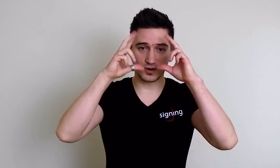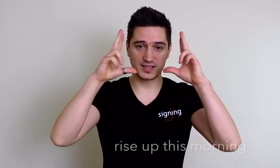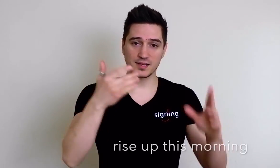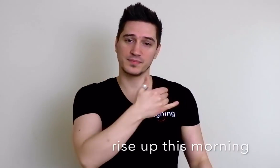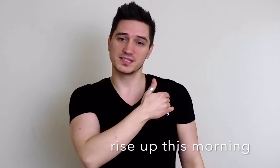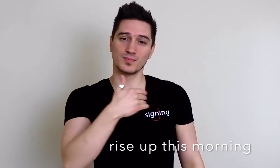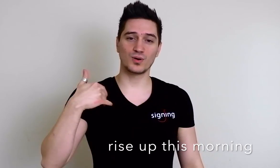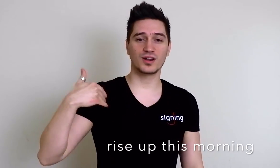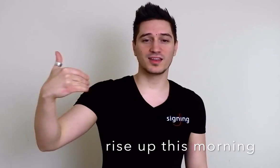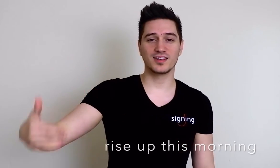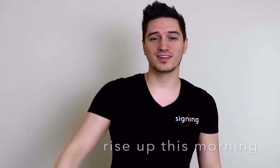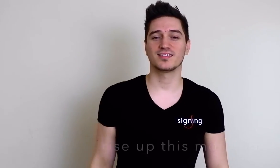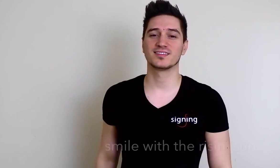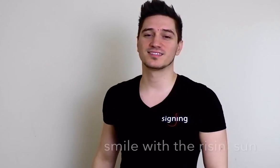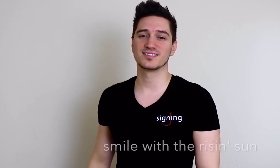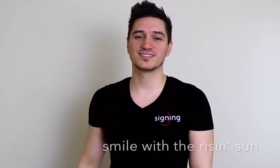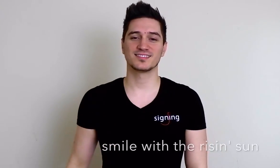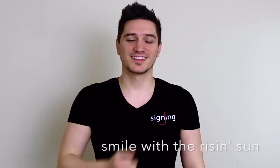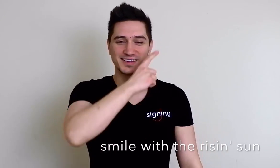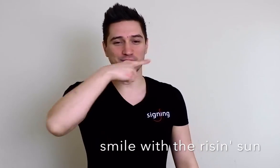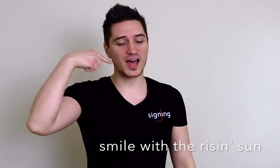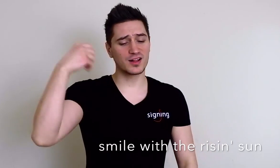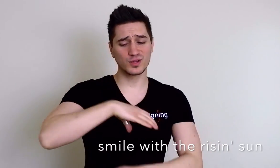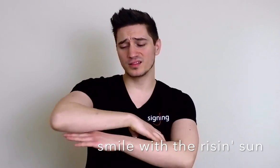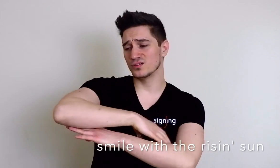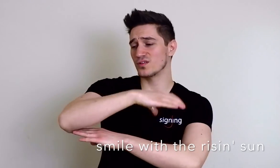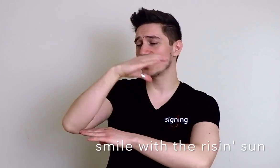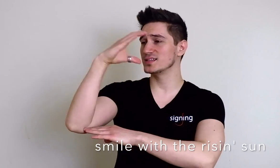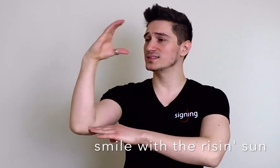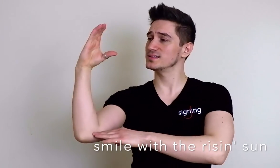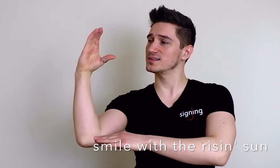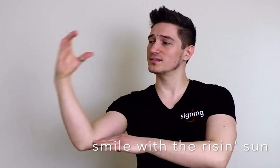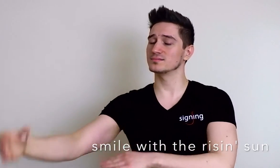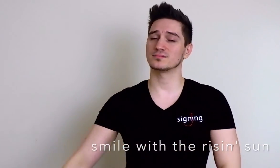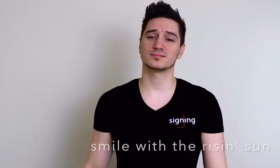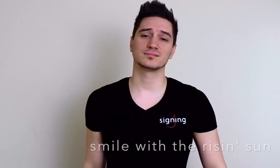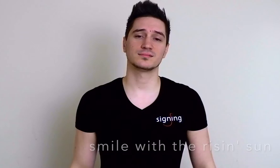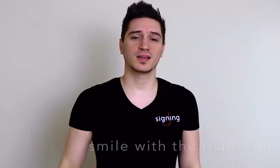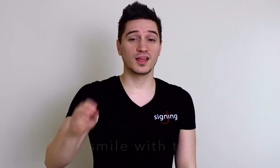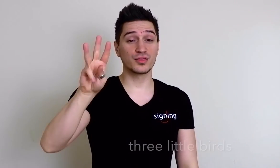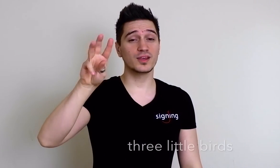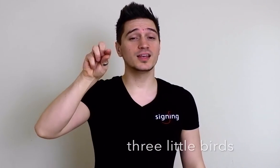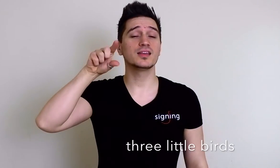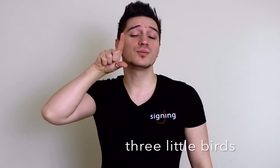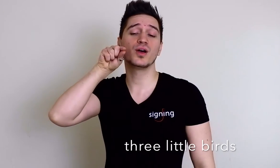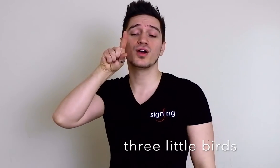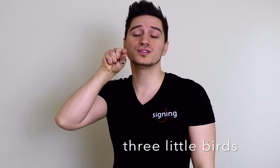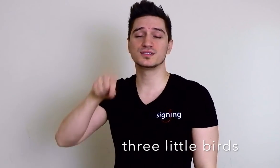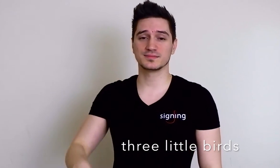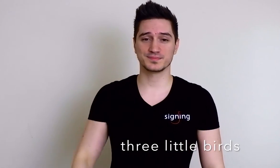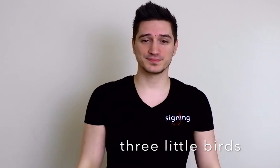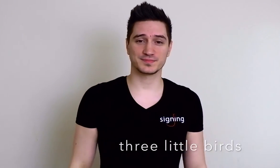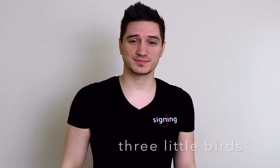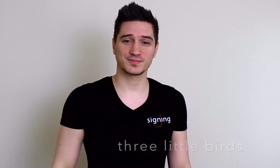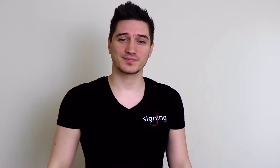Rise up this morning, smile with the rising sun Three little